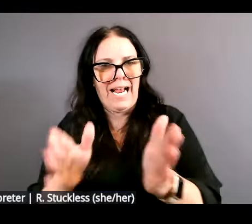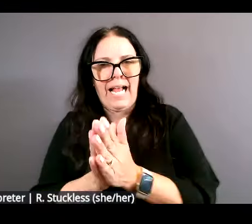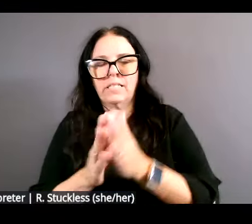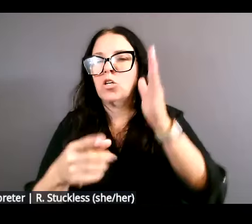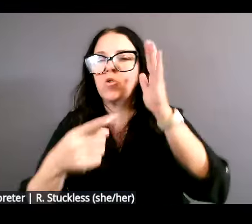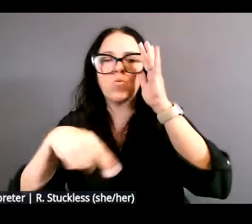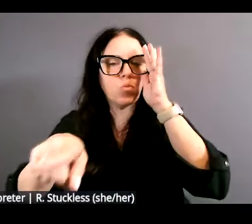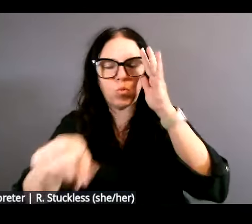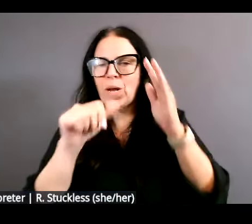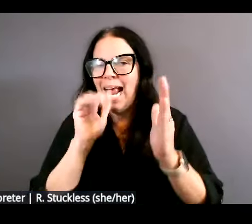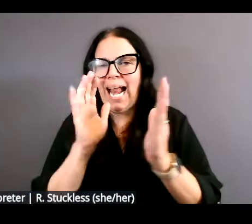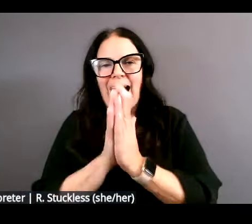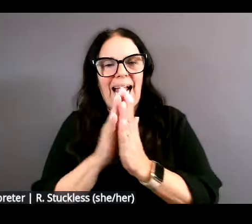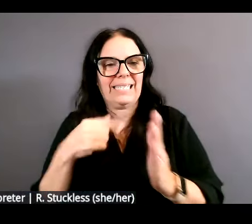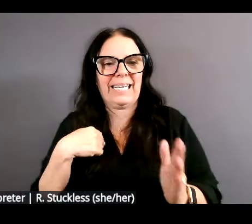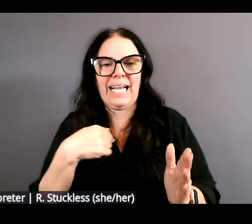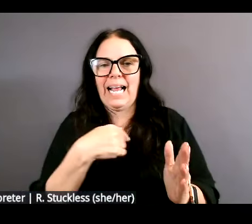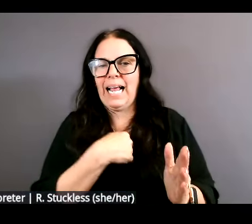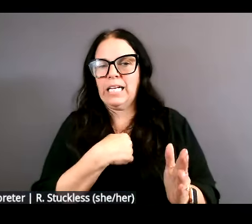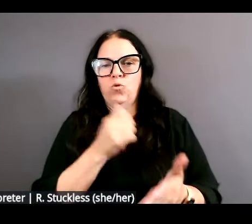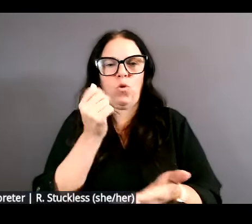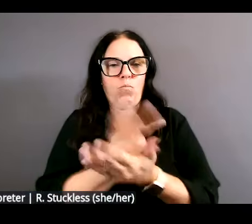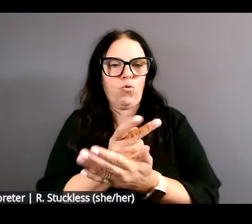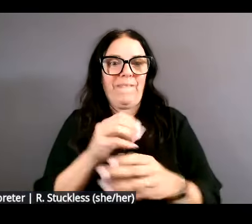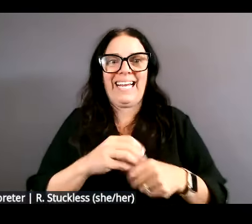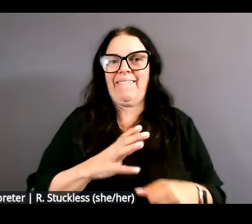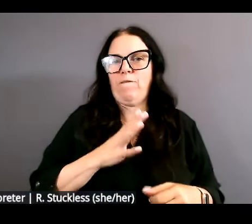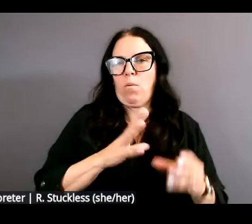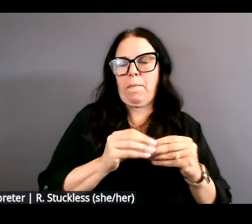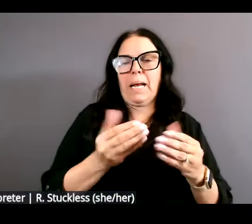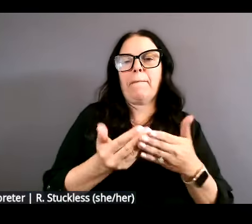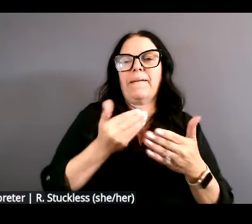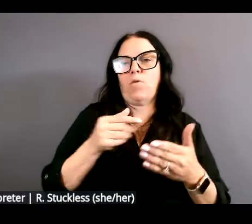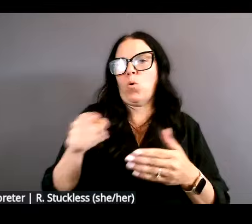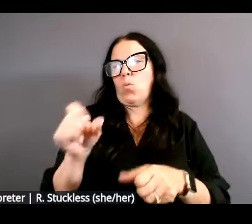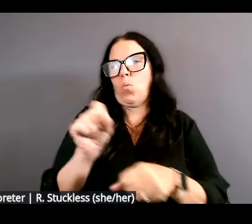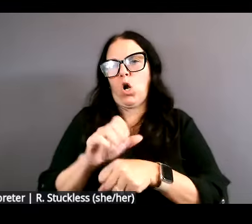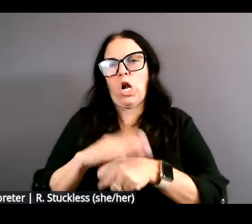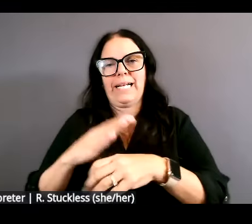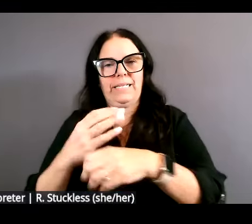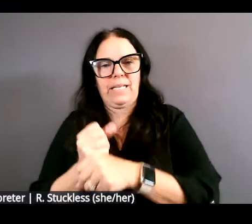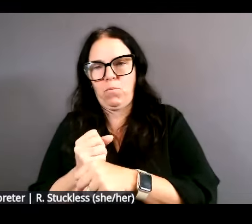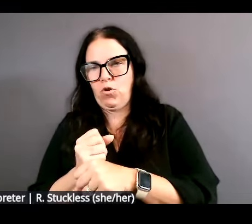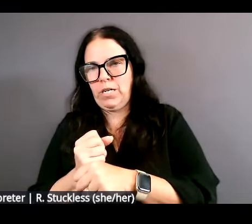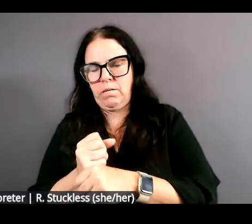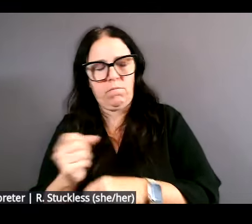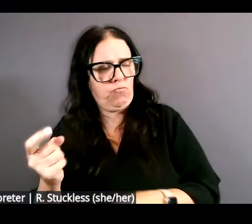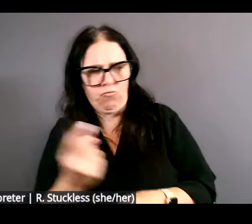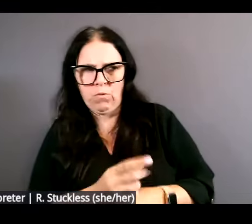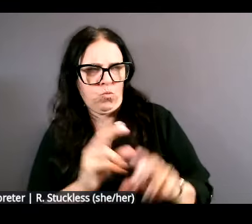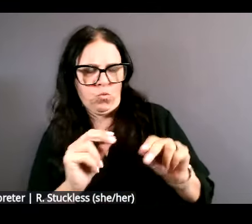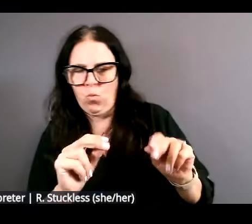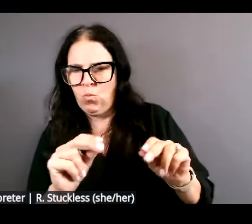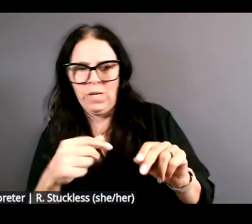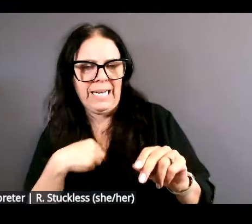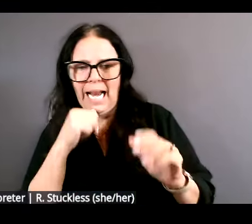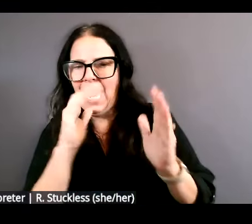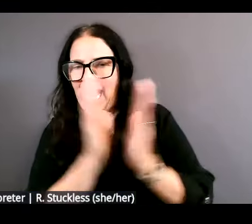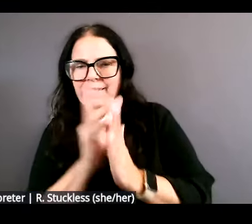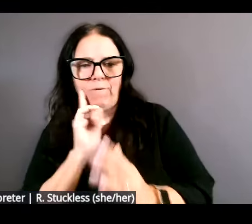approve the form in a formal meeting before you work on a summary to bring to us. that is correct. No, we would not be asking for